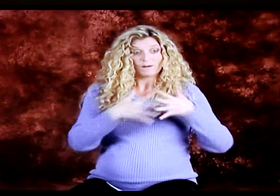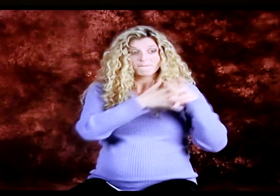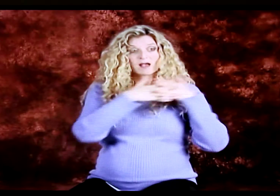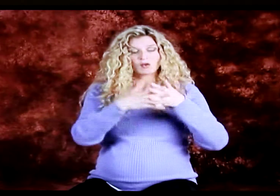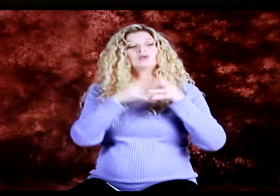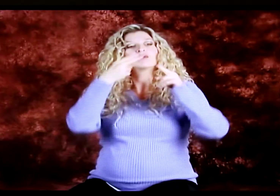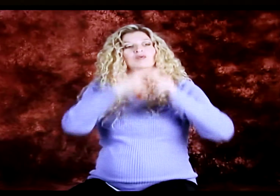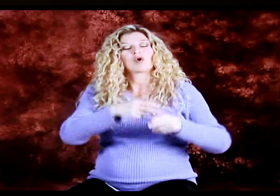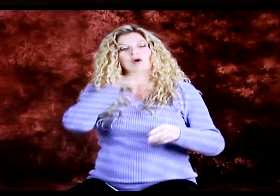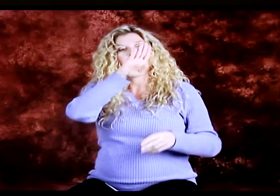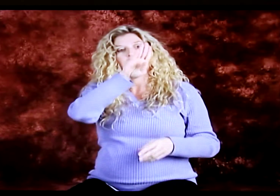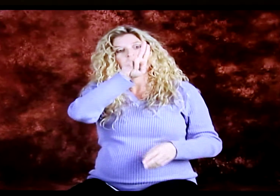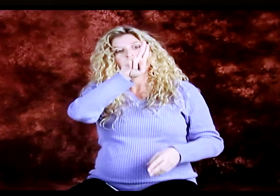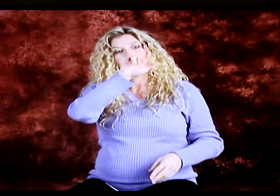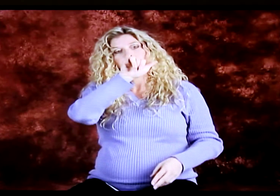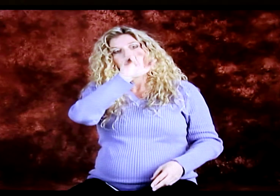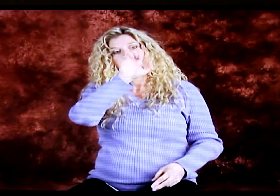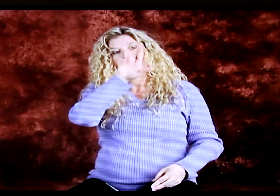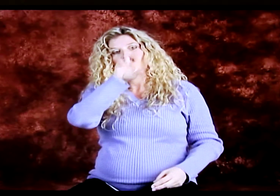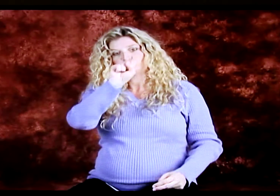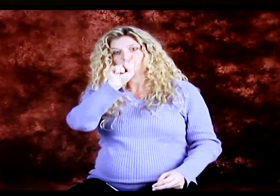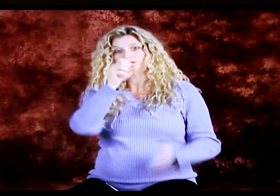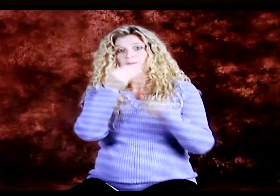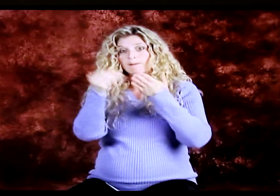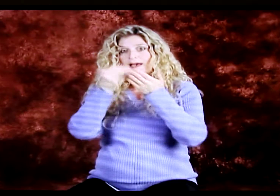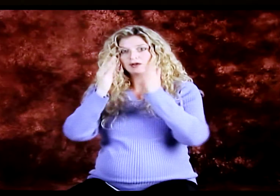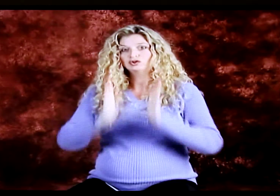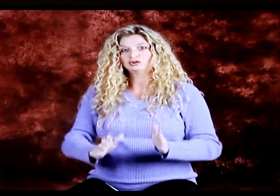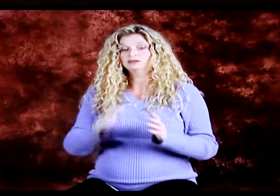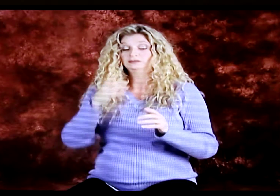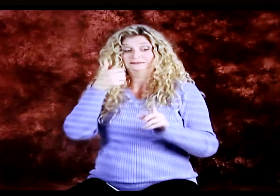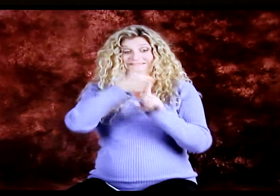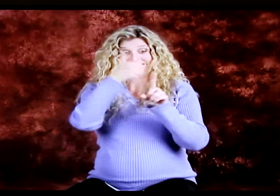people from here in America, called the buyers,